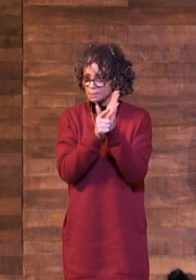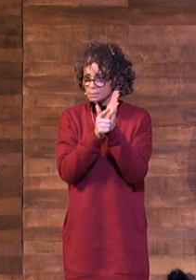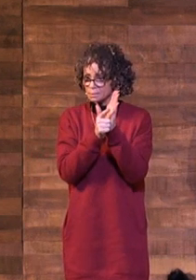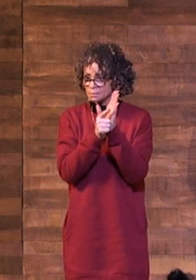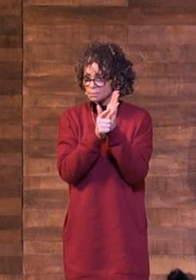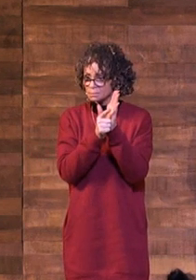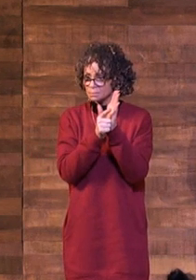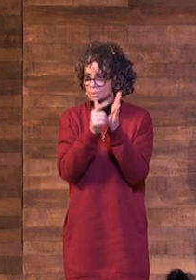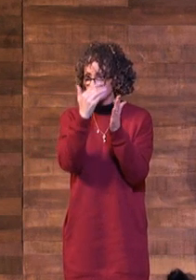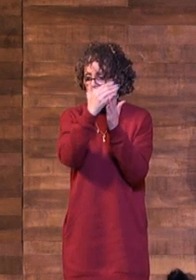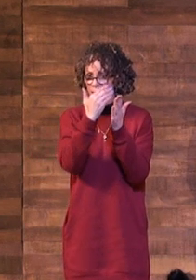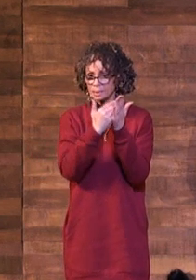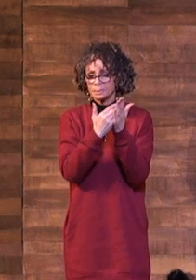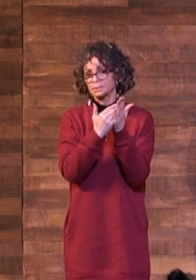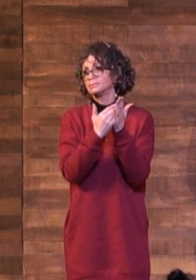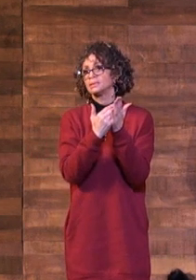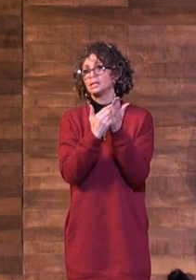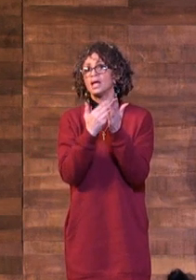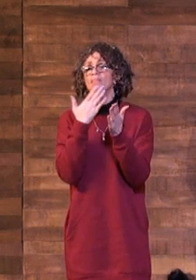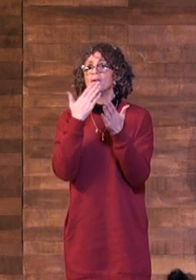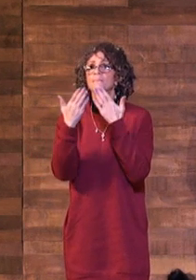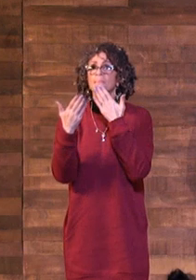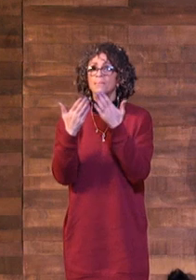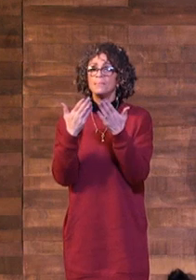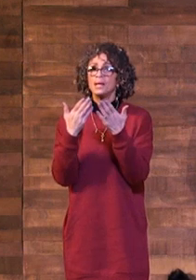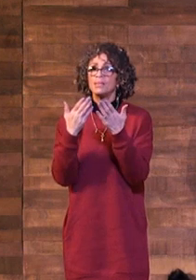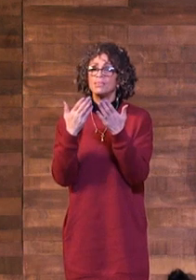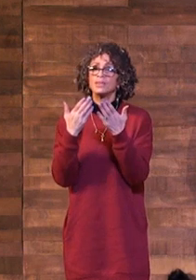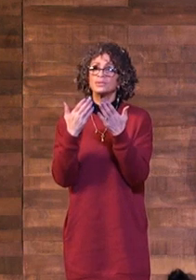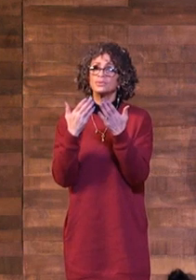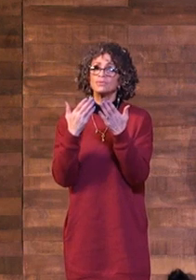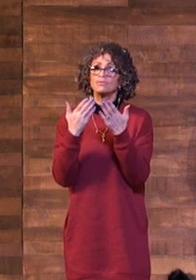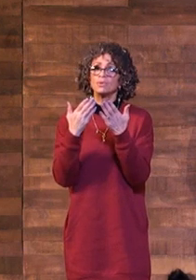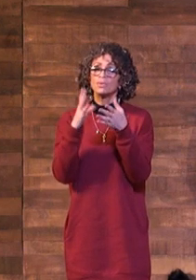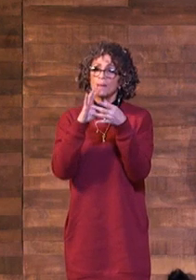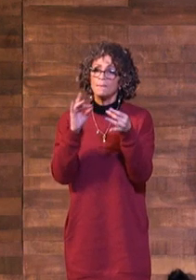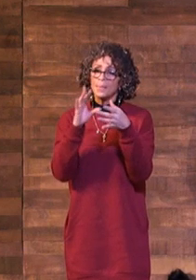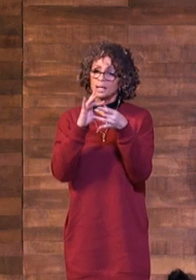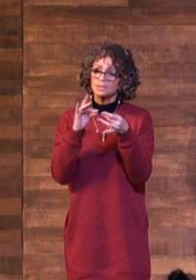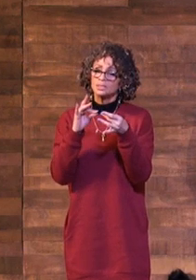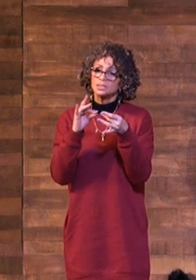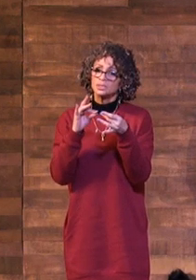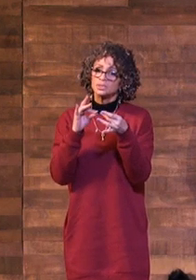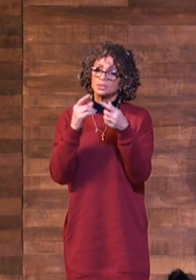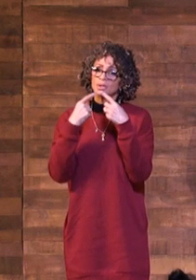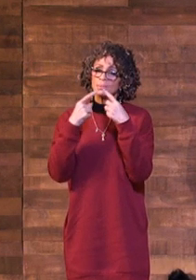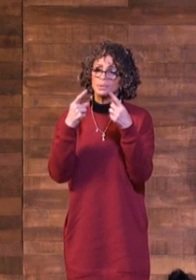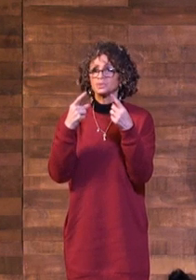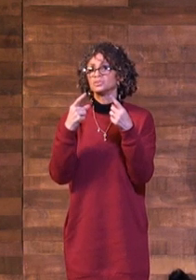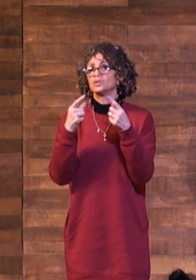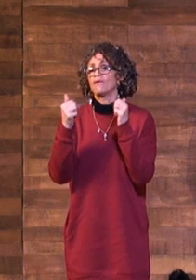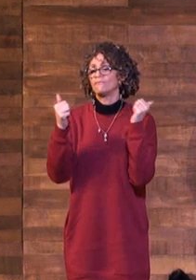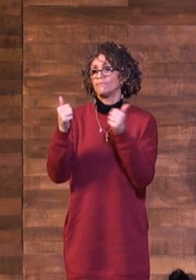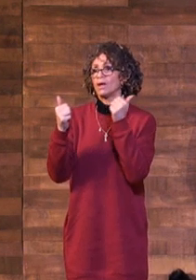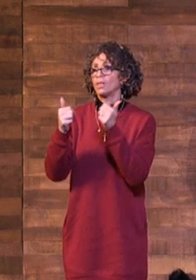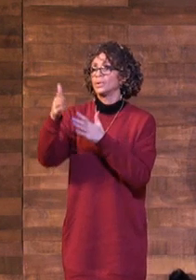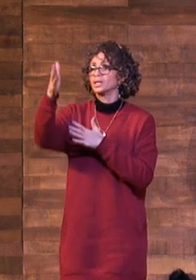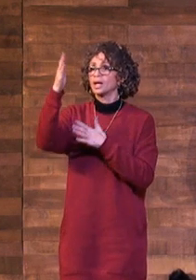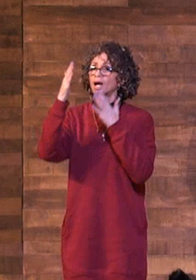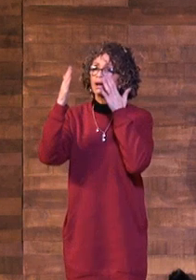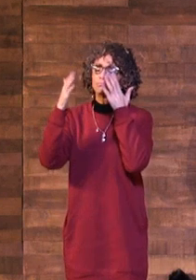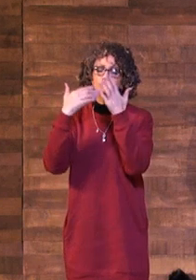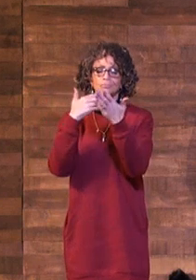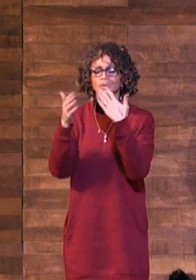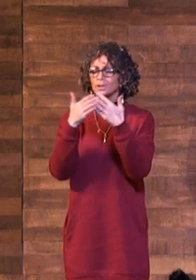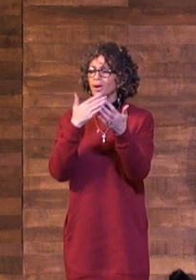and this message of following God no matter what it seems like, and we can't